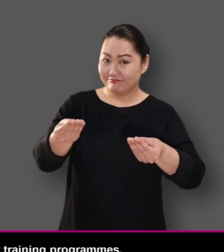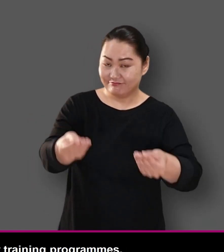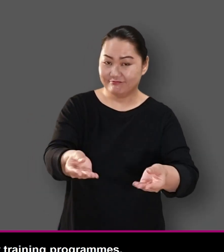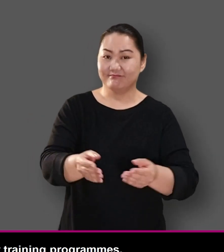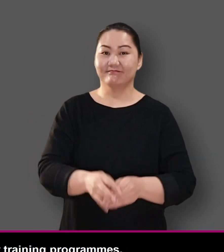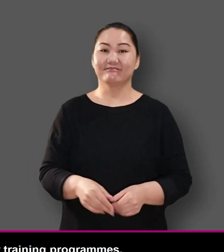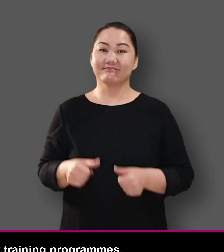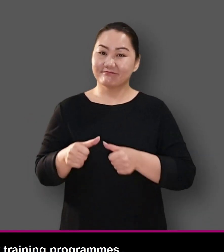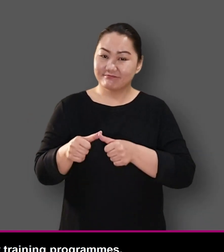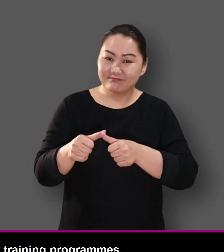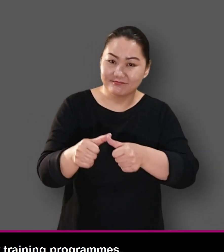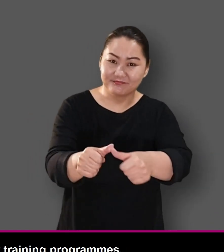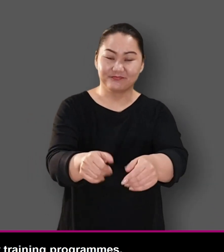inclusive teacher training programs.